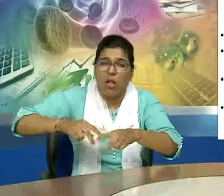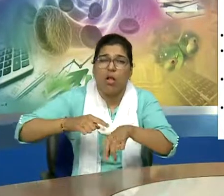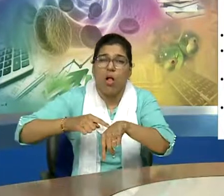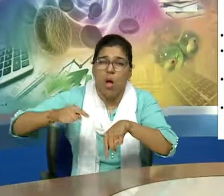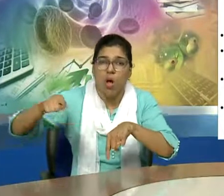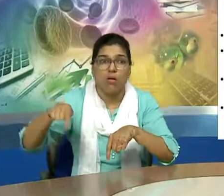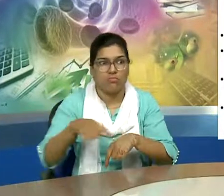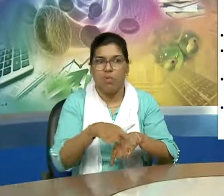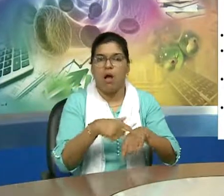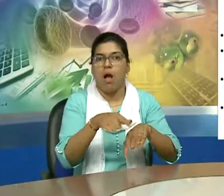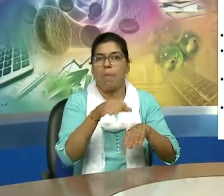opportunities,